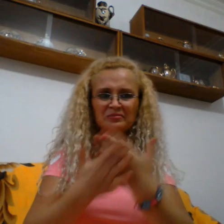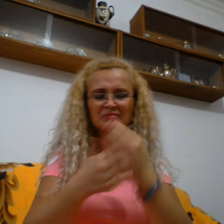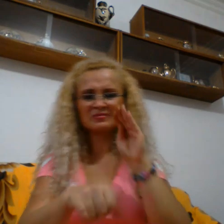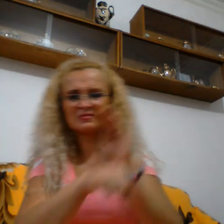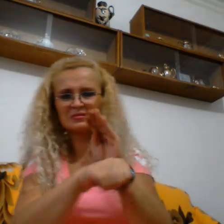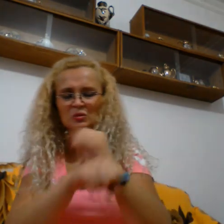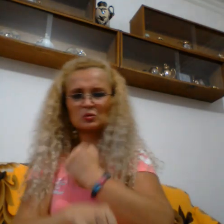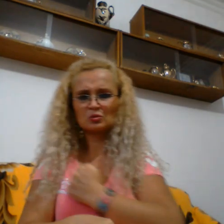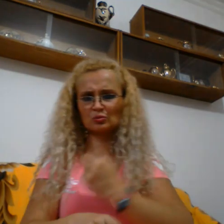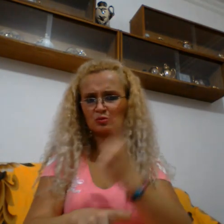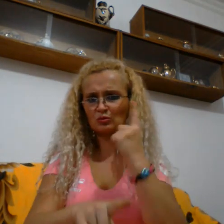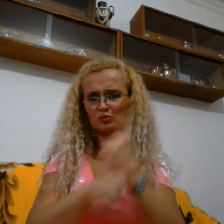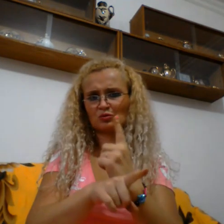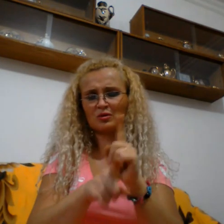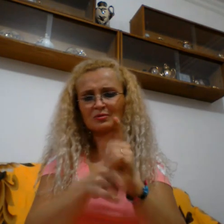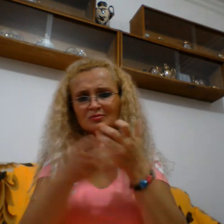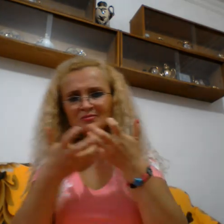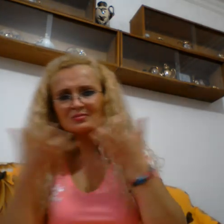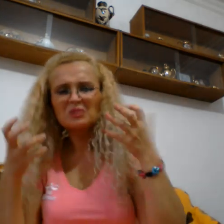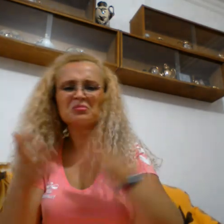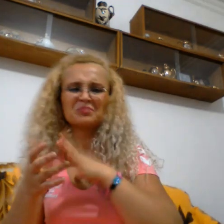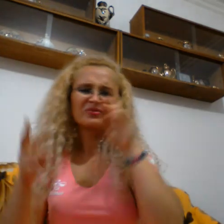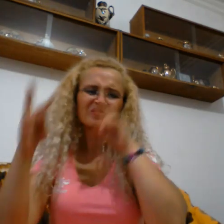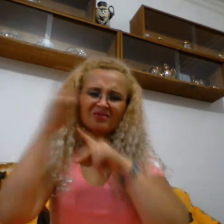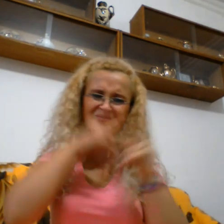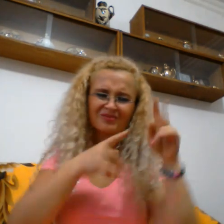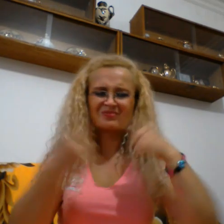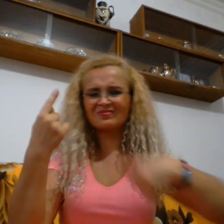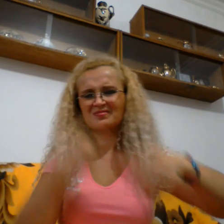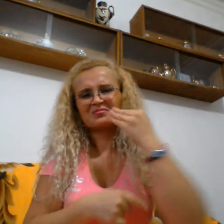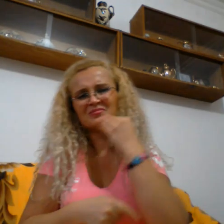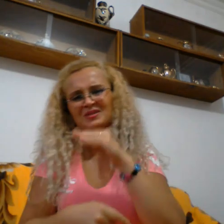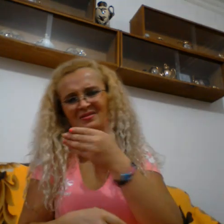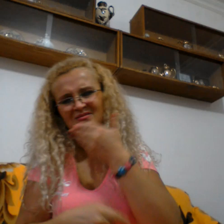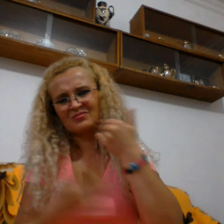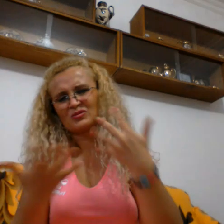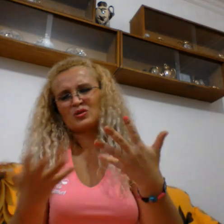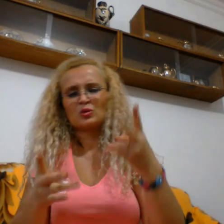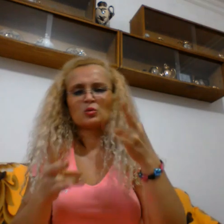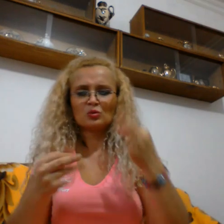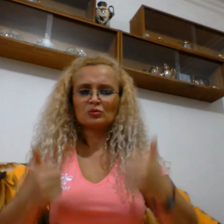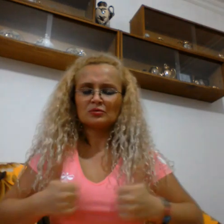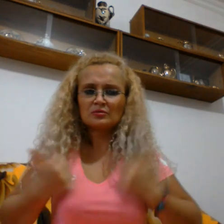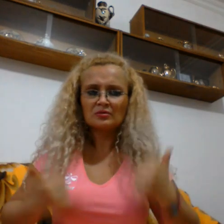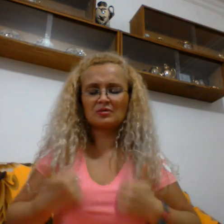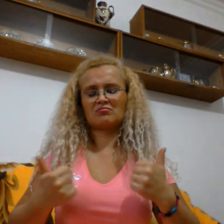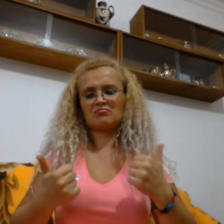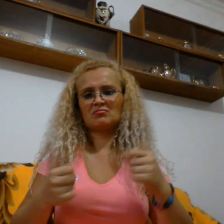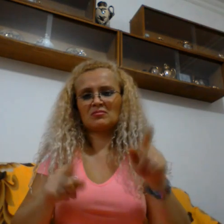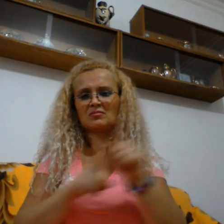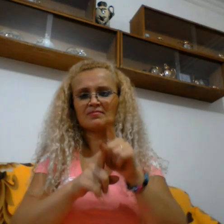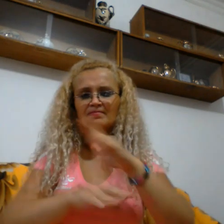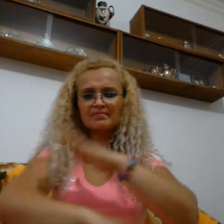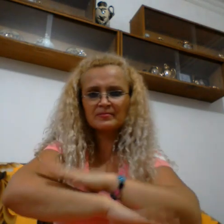flew on board the International Space Station, demonstrating potentially a new way for control mechanisms inside of robots operating in